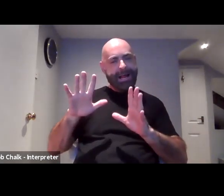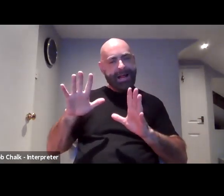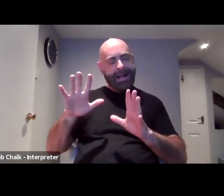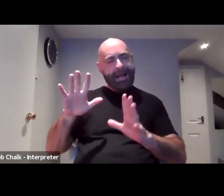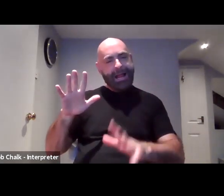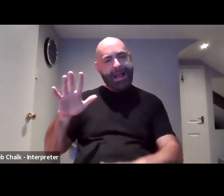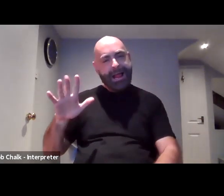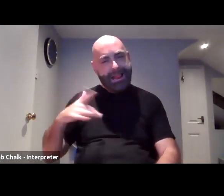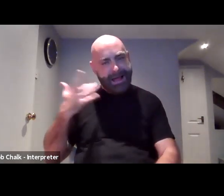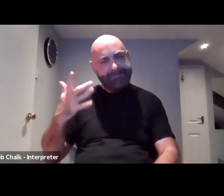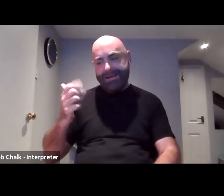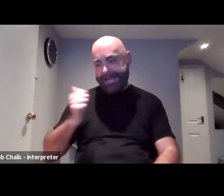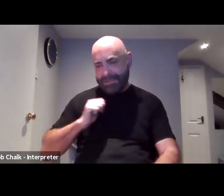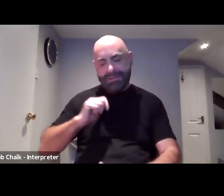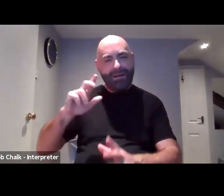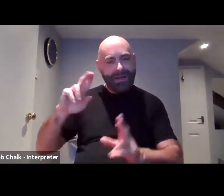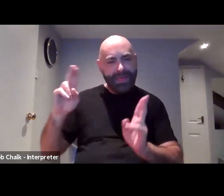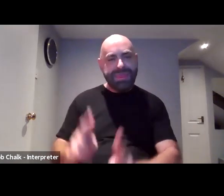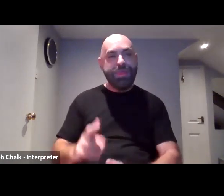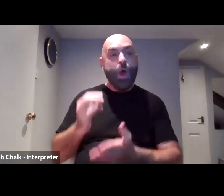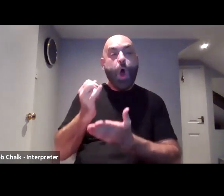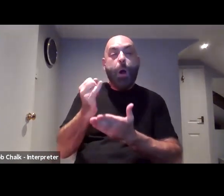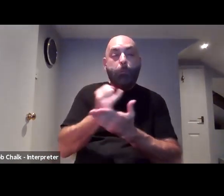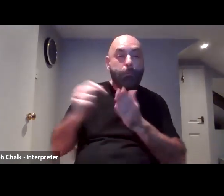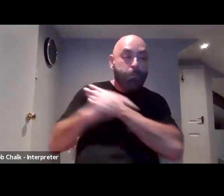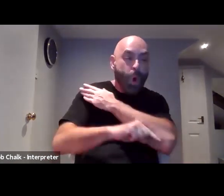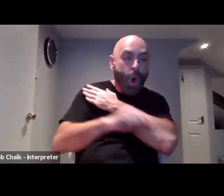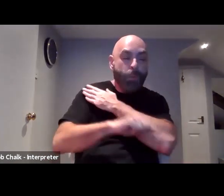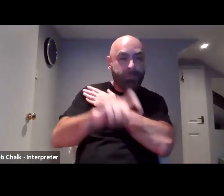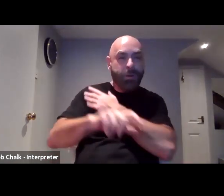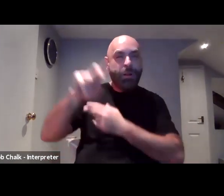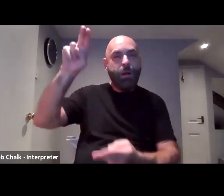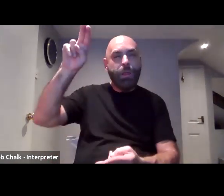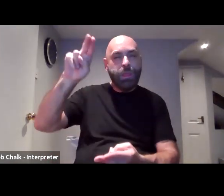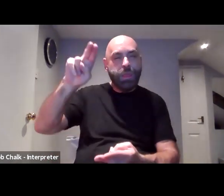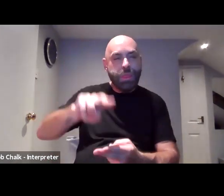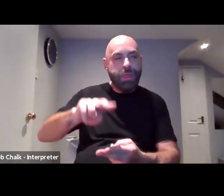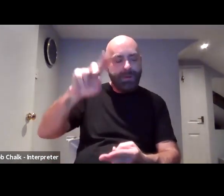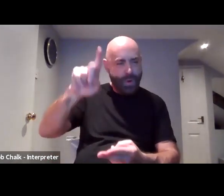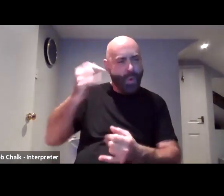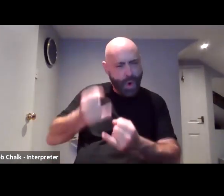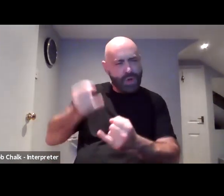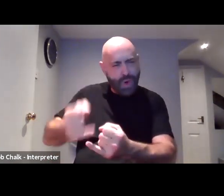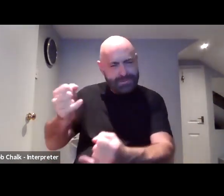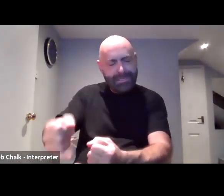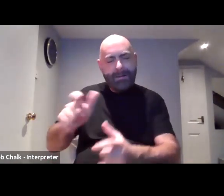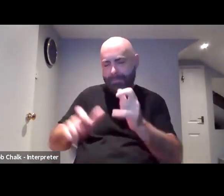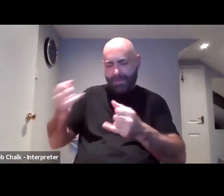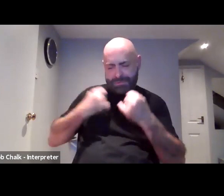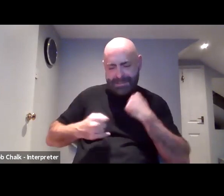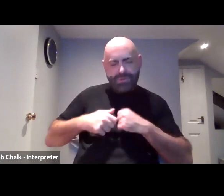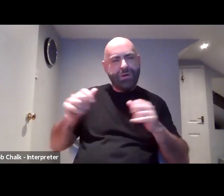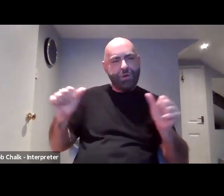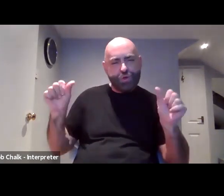inequalities, and life expectancy for the poorest people falling, going down, getting worse, getting sicker, shorter